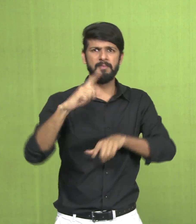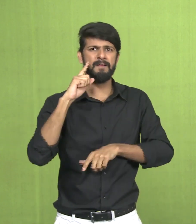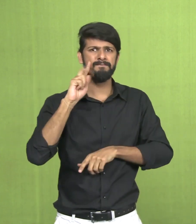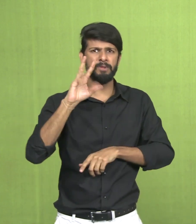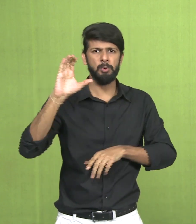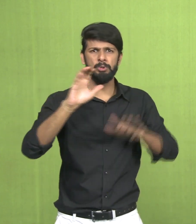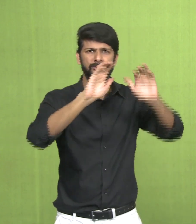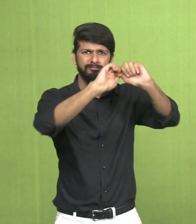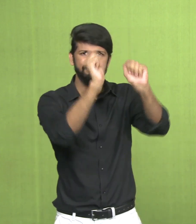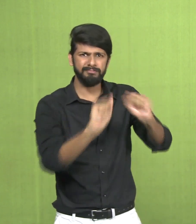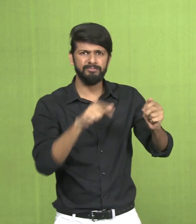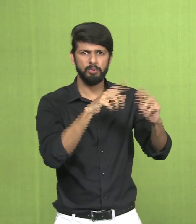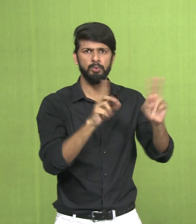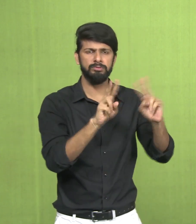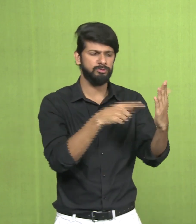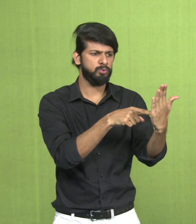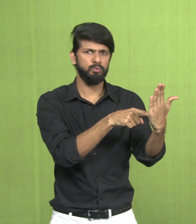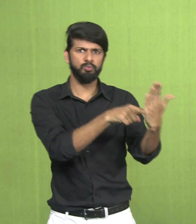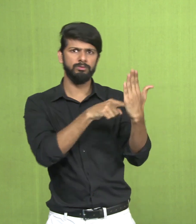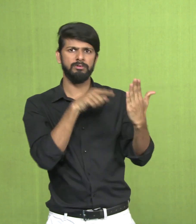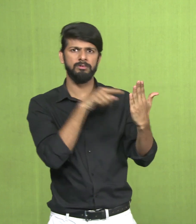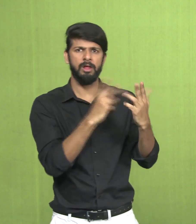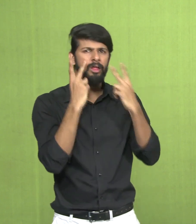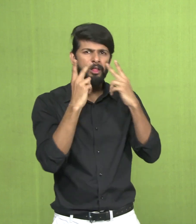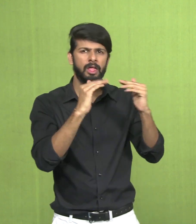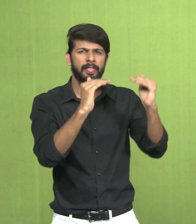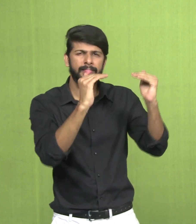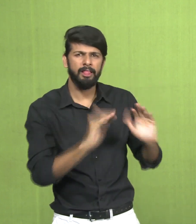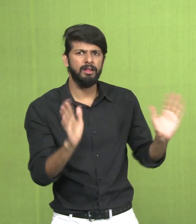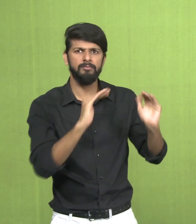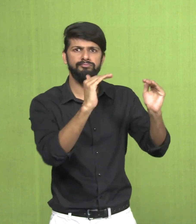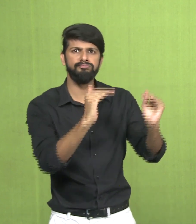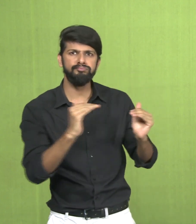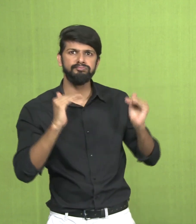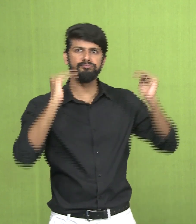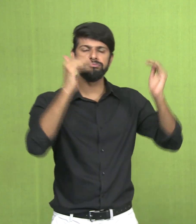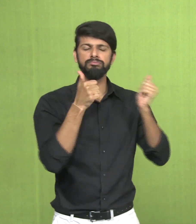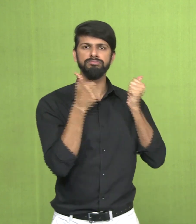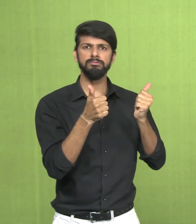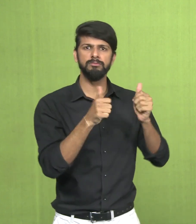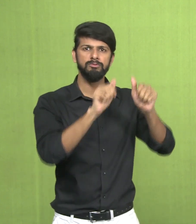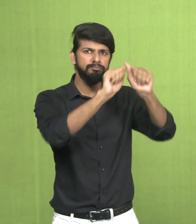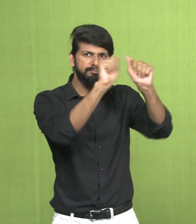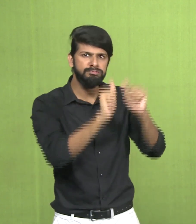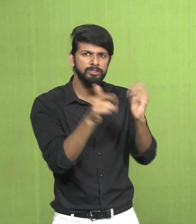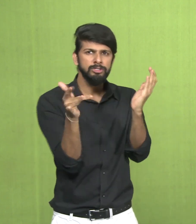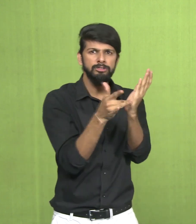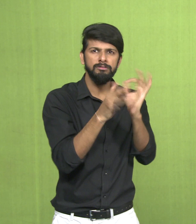First, that despite Indus Valley civilization being a very early civilization, the